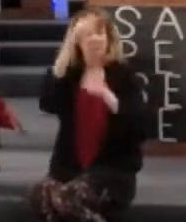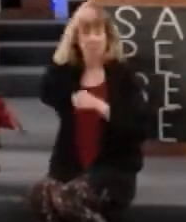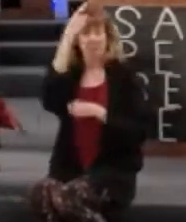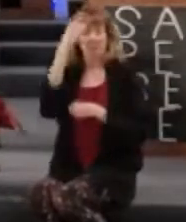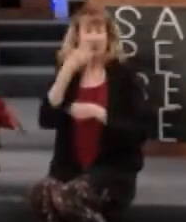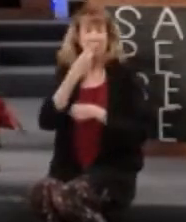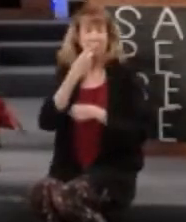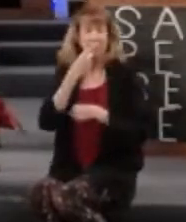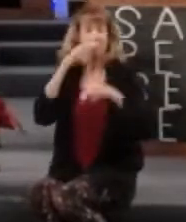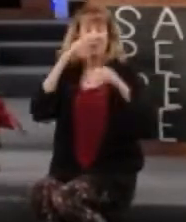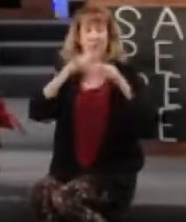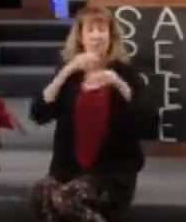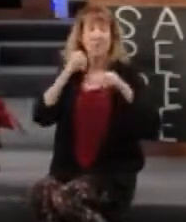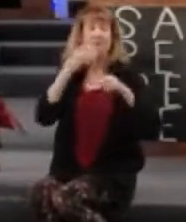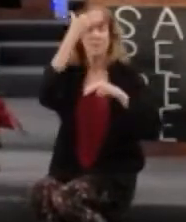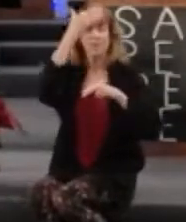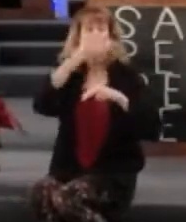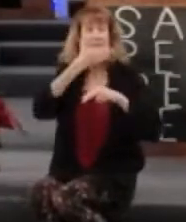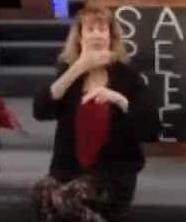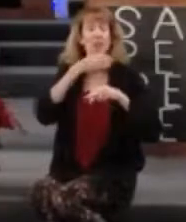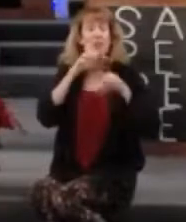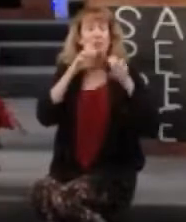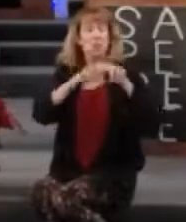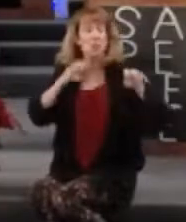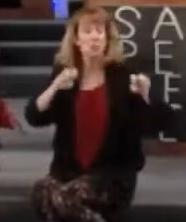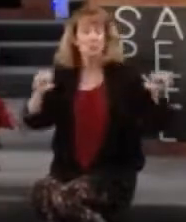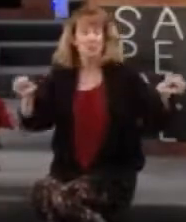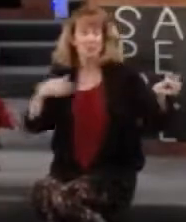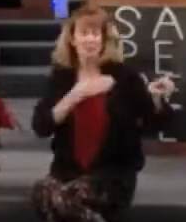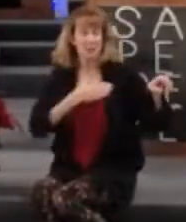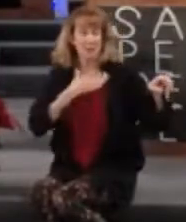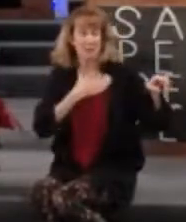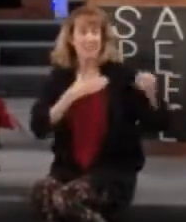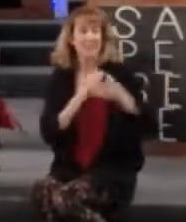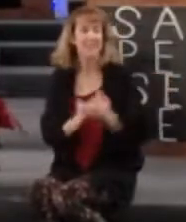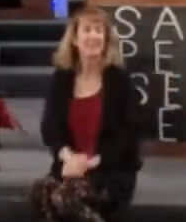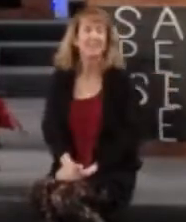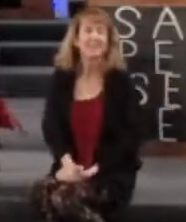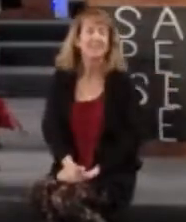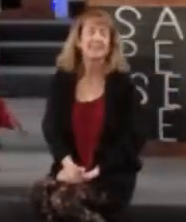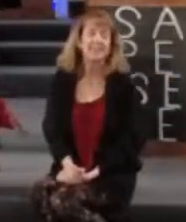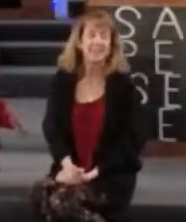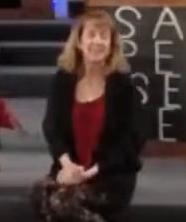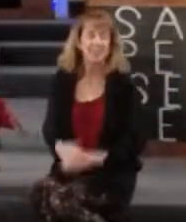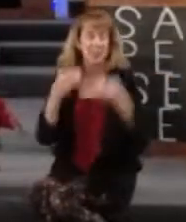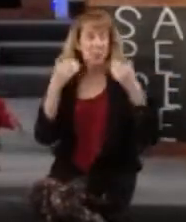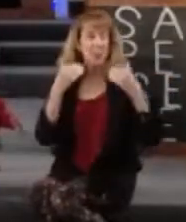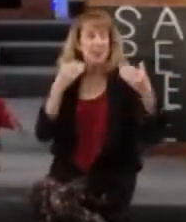sit on these front pews over here, okay? Go ahead.